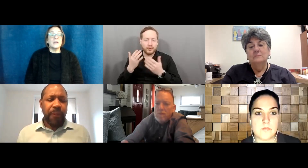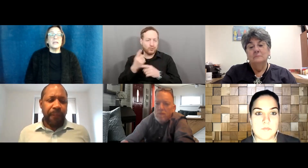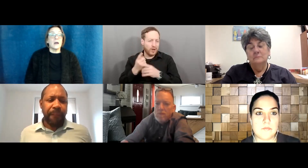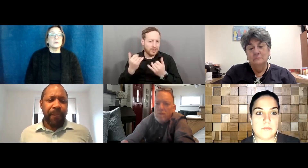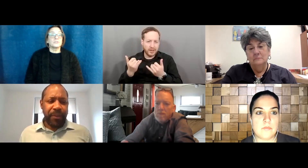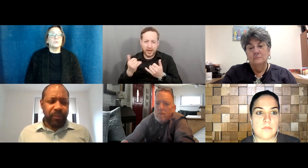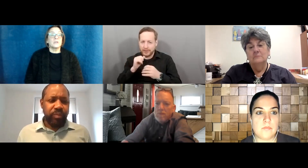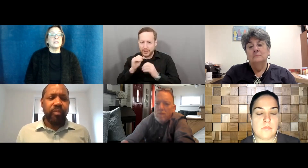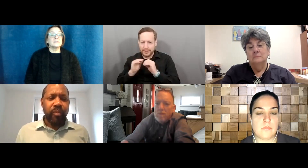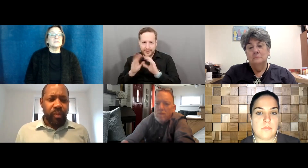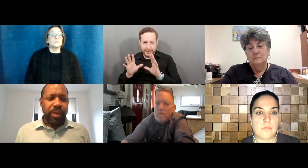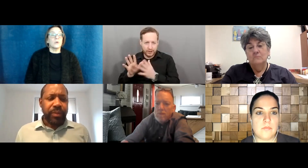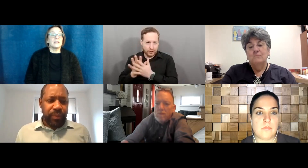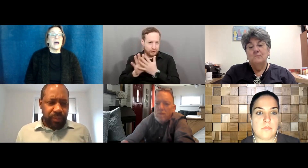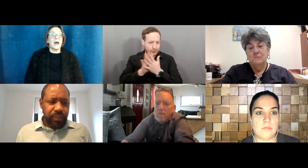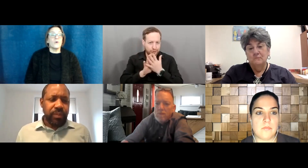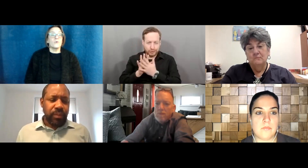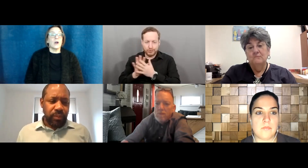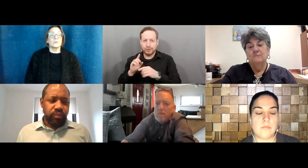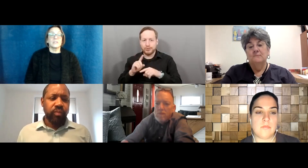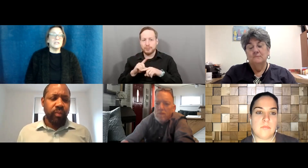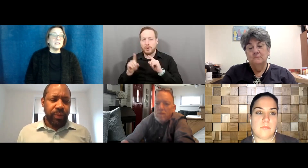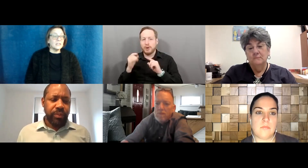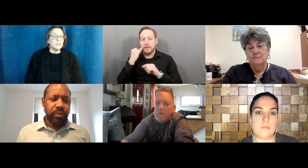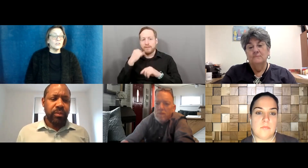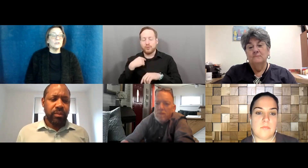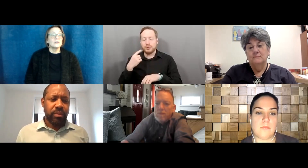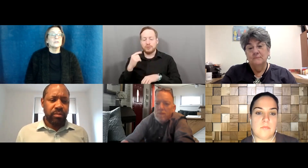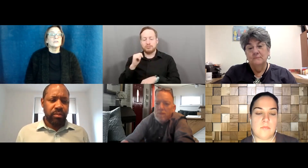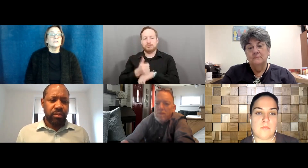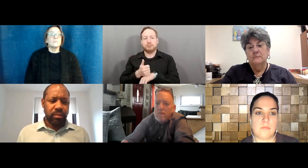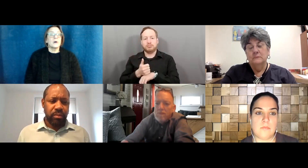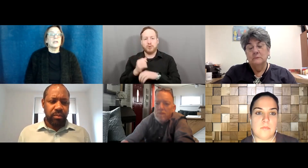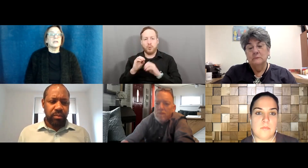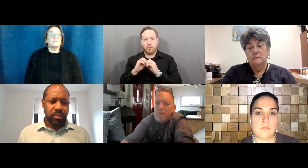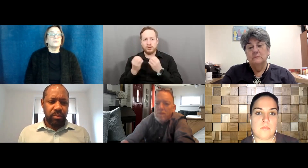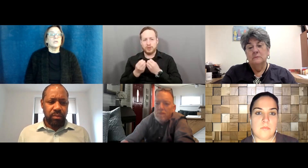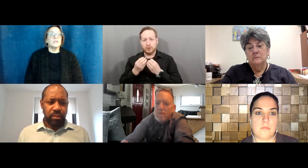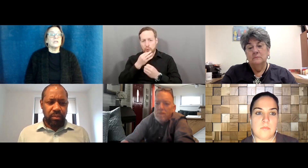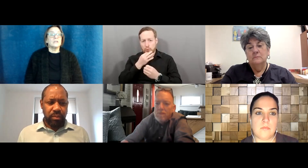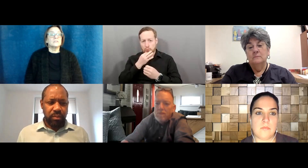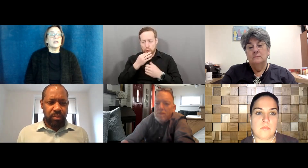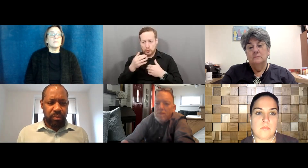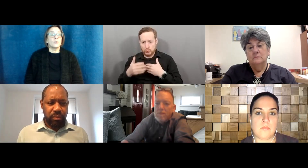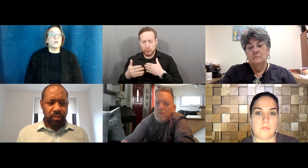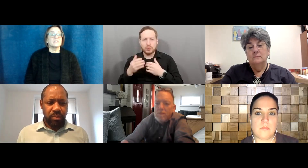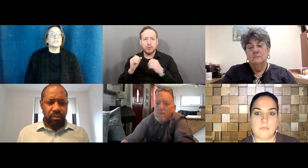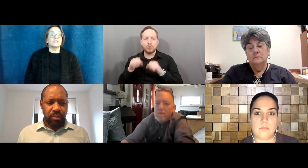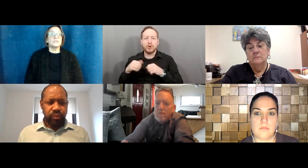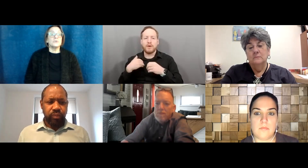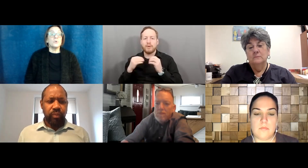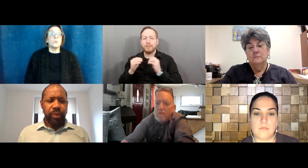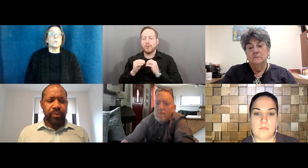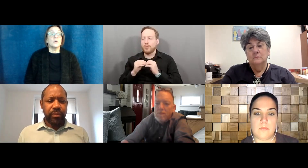the funding opportunities right now aren't really clear. But if we set up an